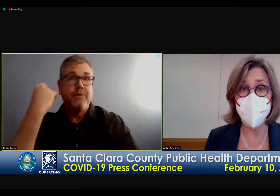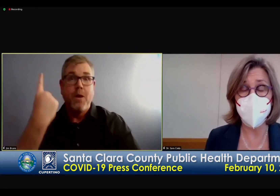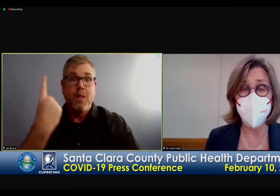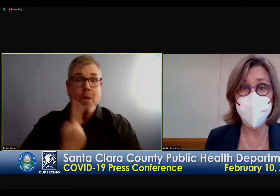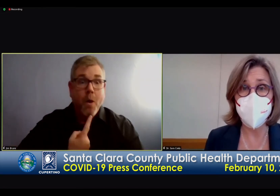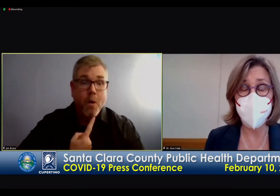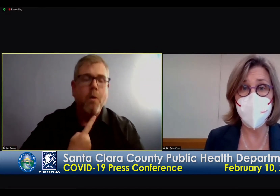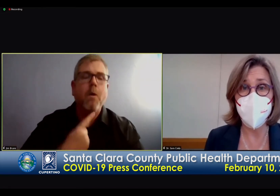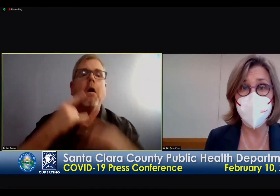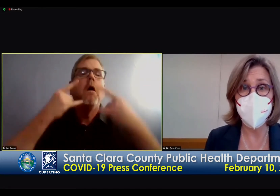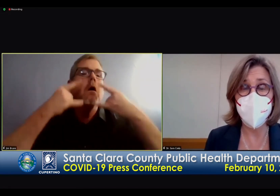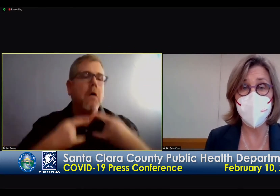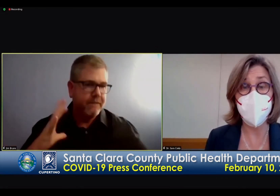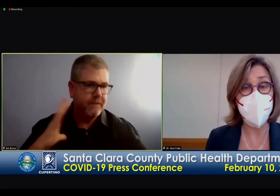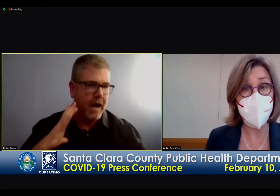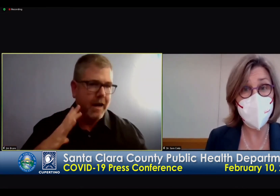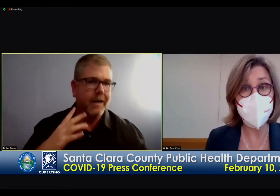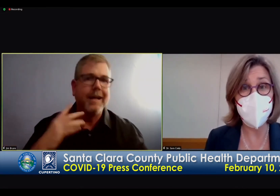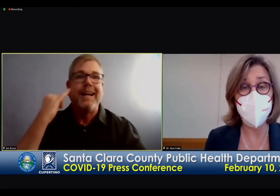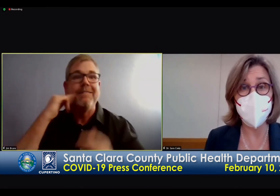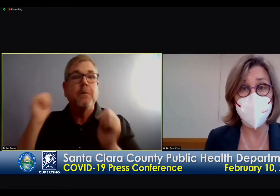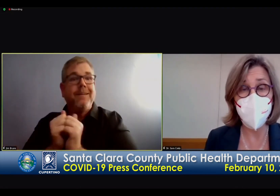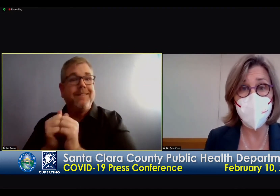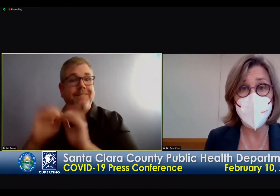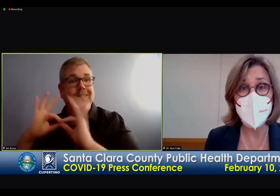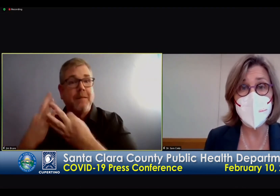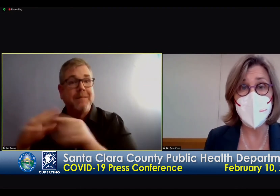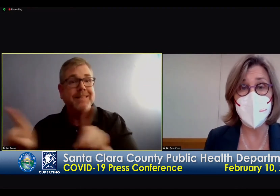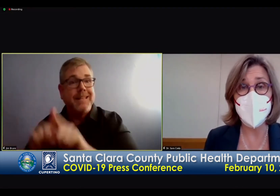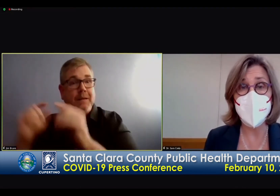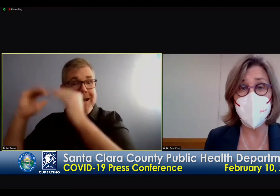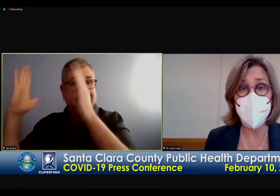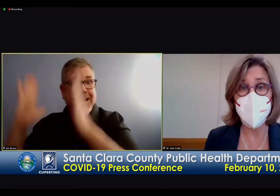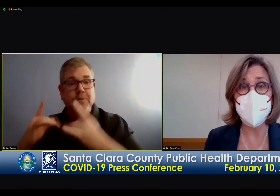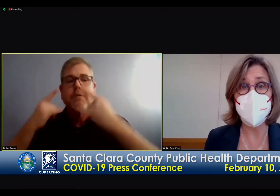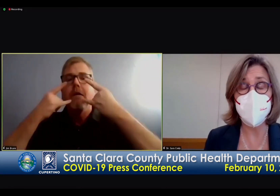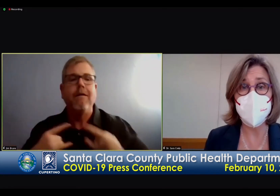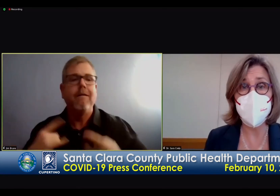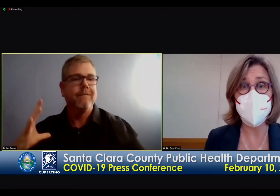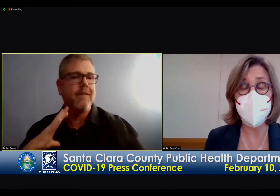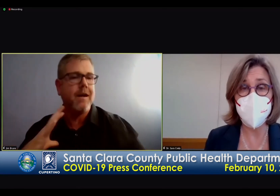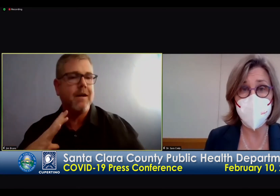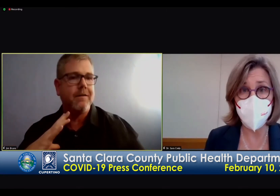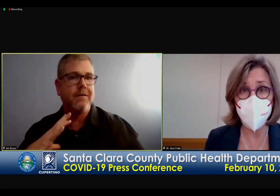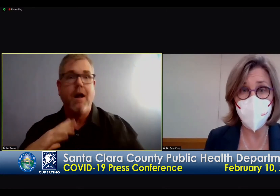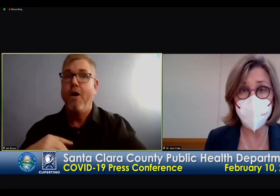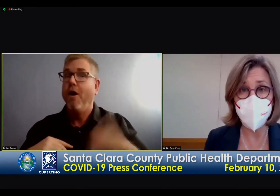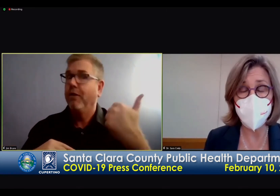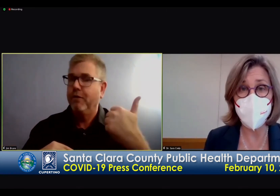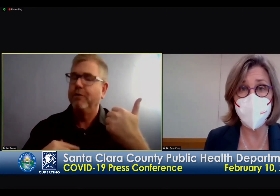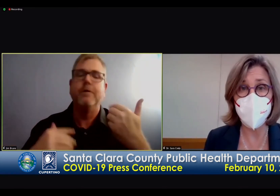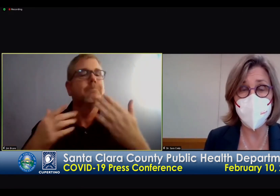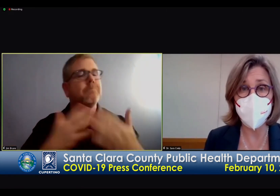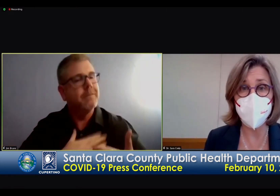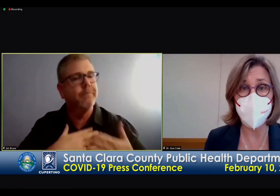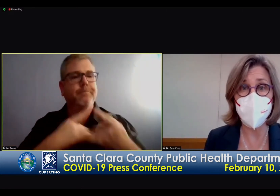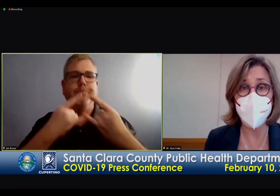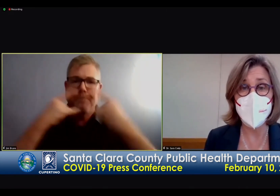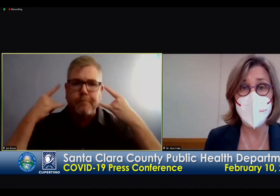documented them, maybe that will help change behavior in the